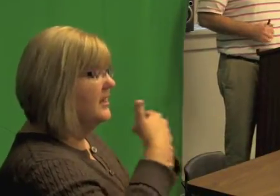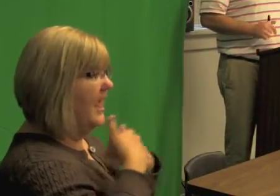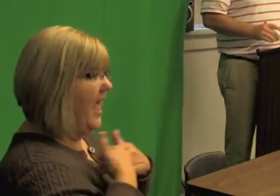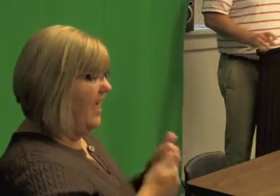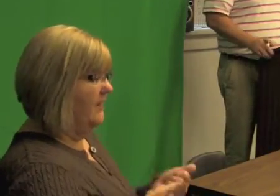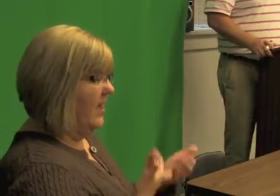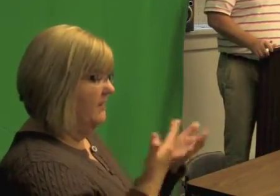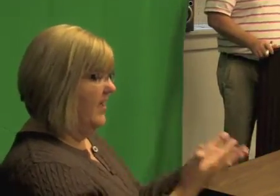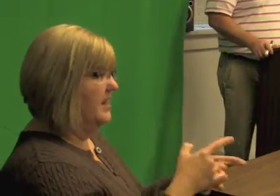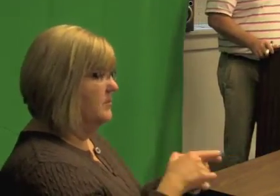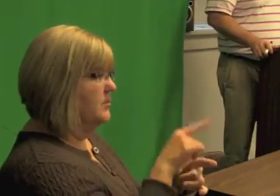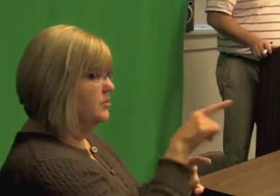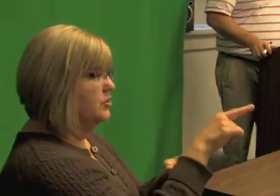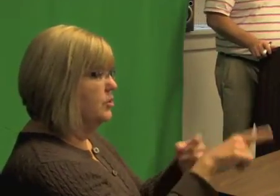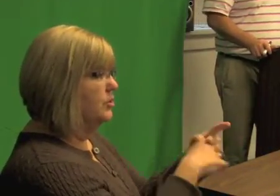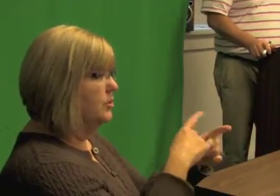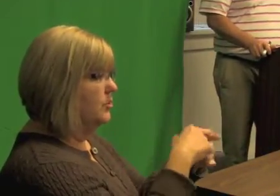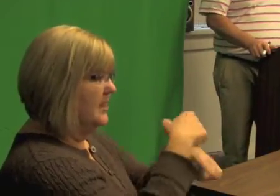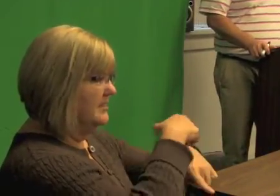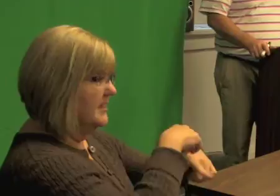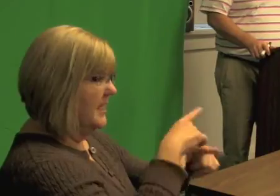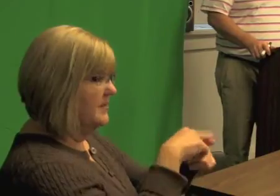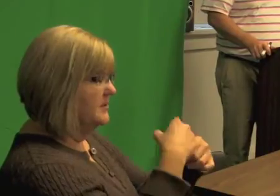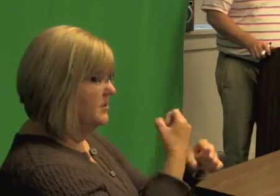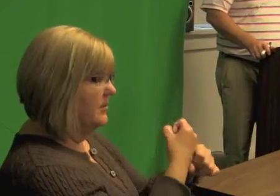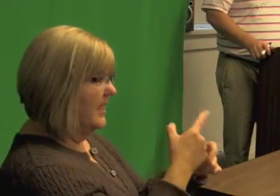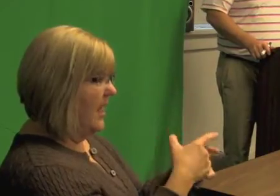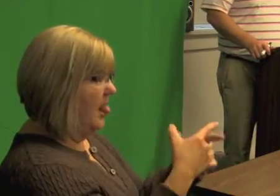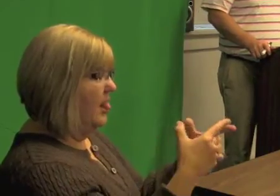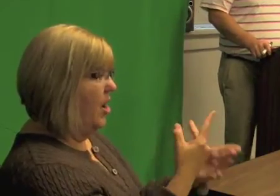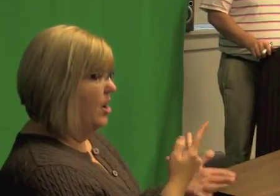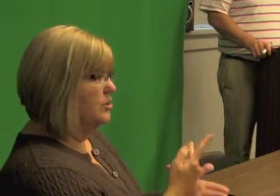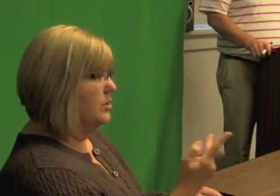available to you when it's time to make large purchases?